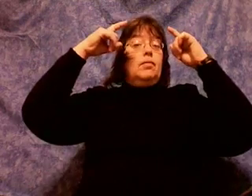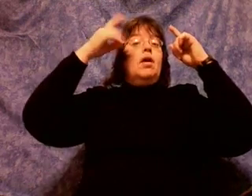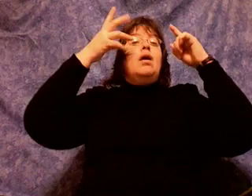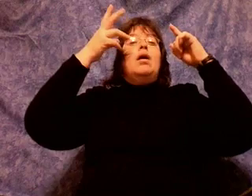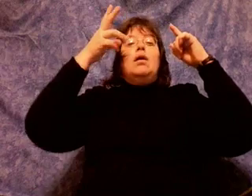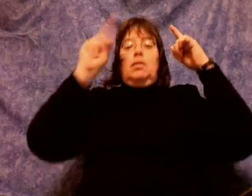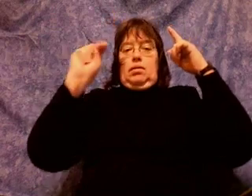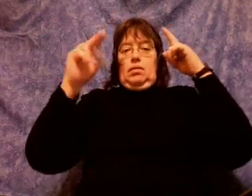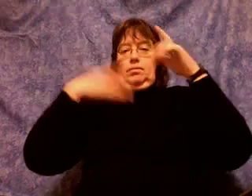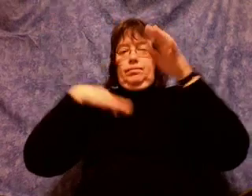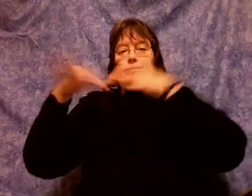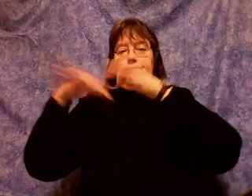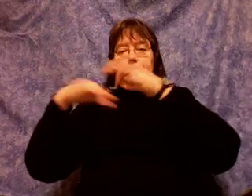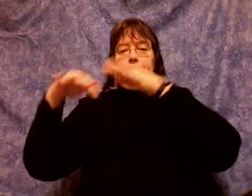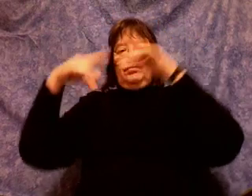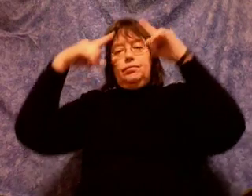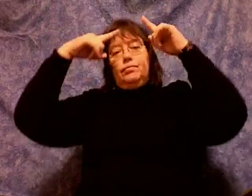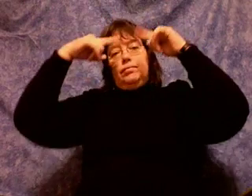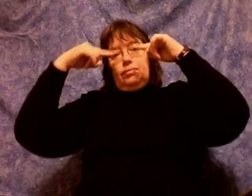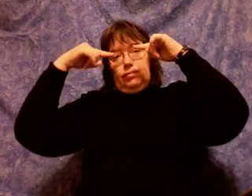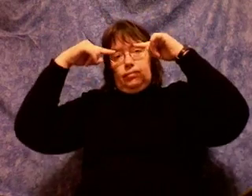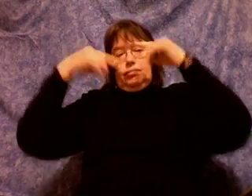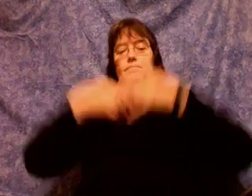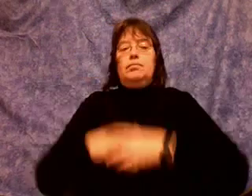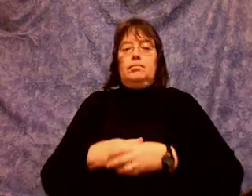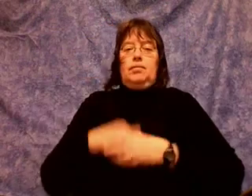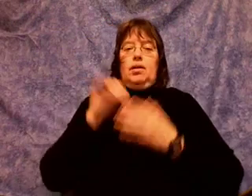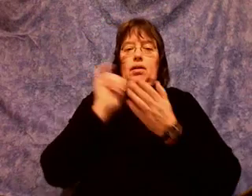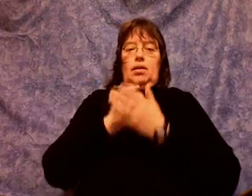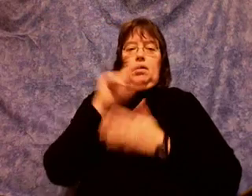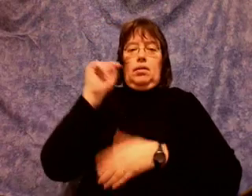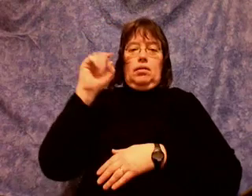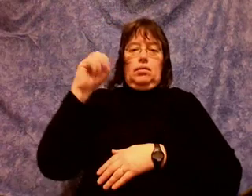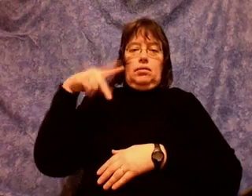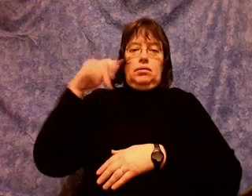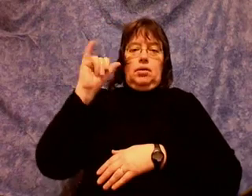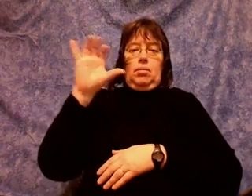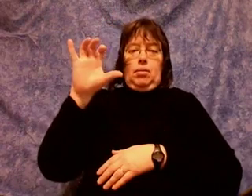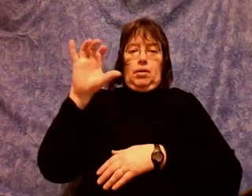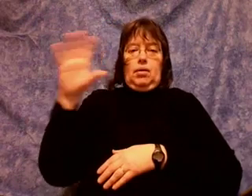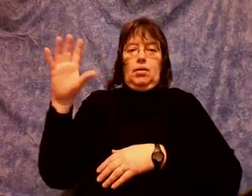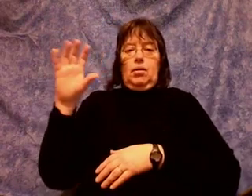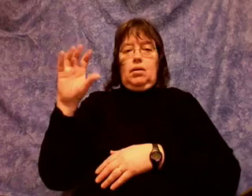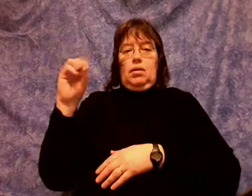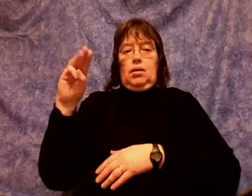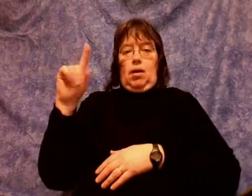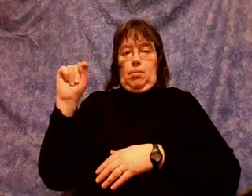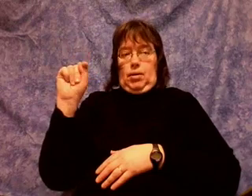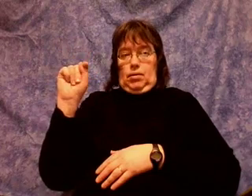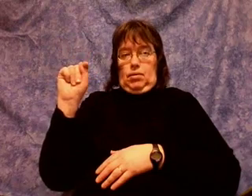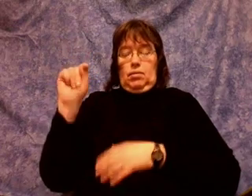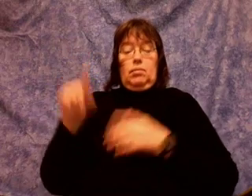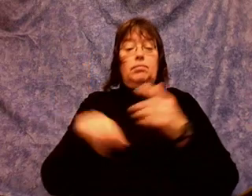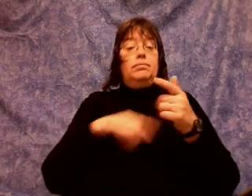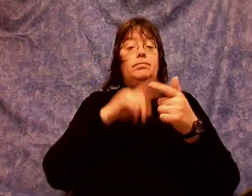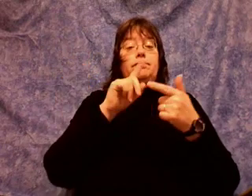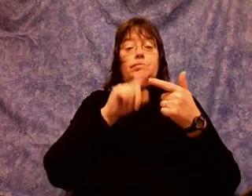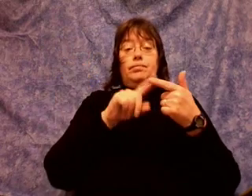start to discuss it, the eyebrows go up, and then as I go to explain it, then the eyebrows go down. That's topic comment